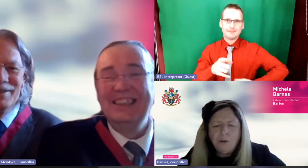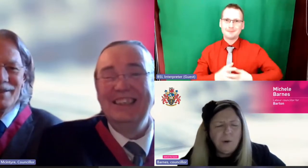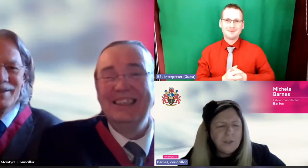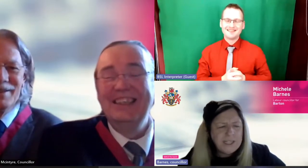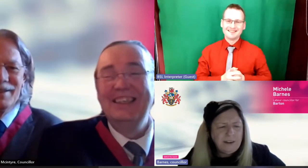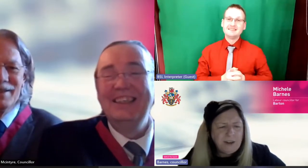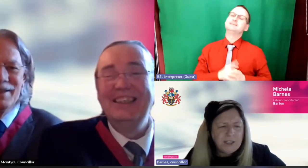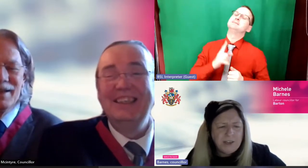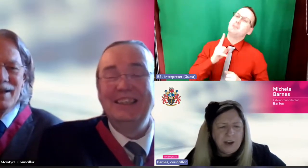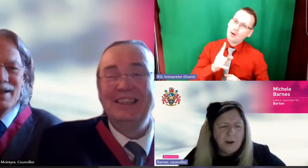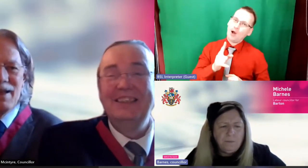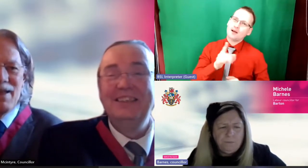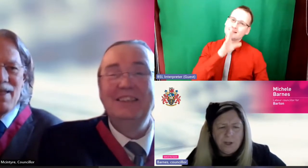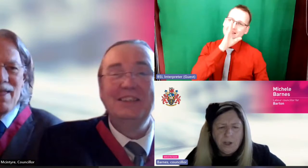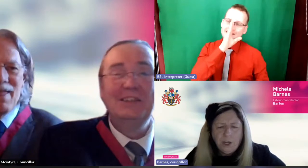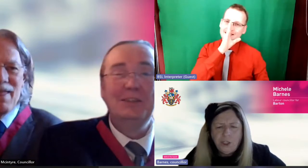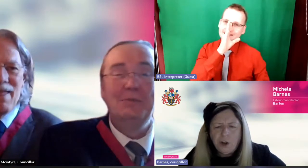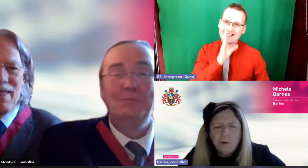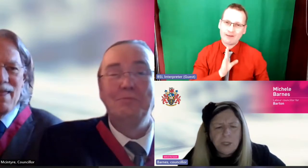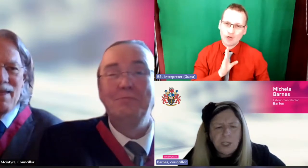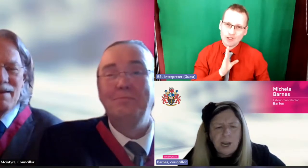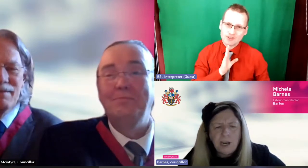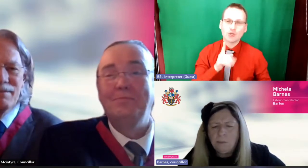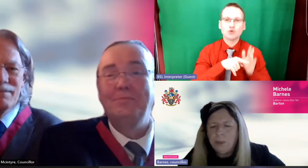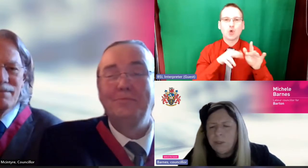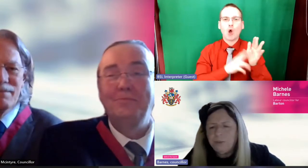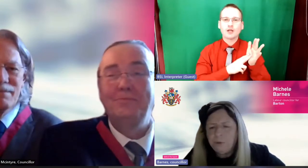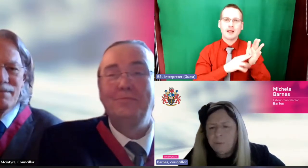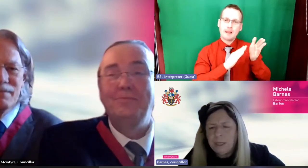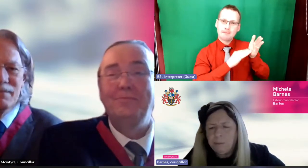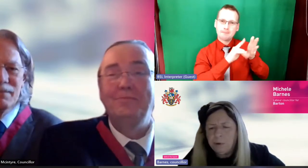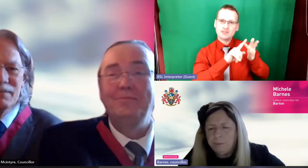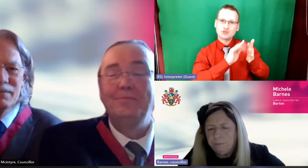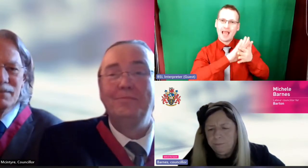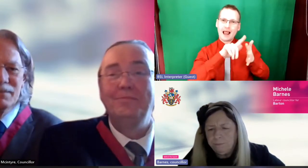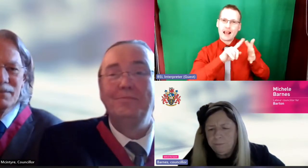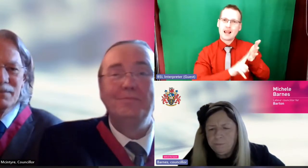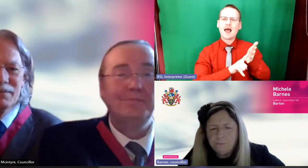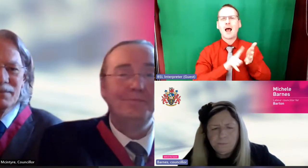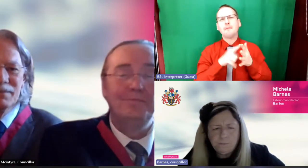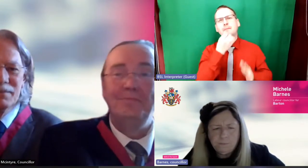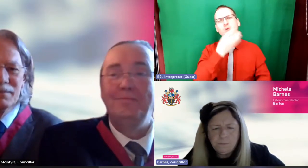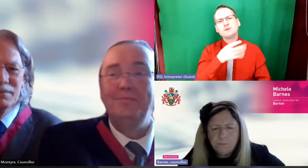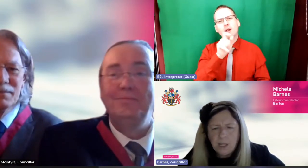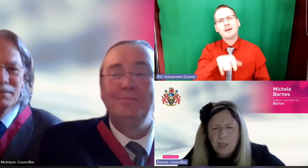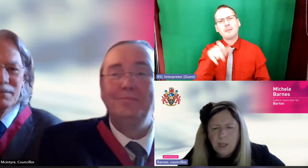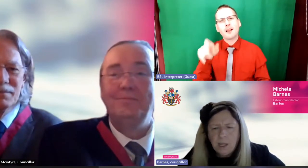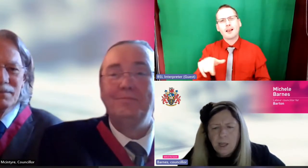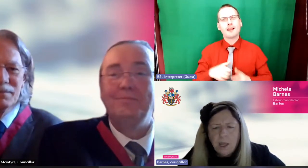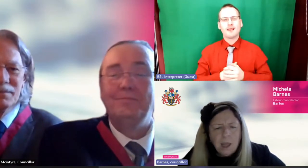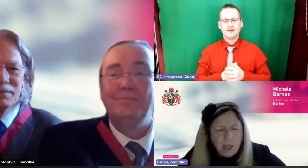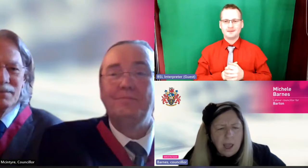But on a more serious note, John and Michelle are beautiful people.